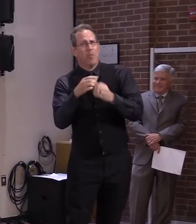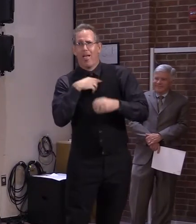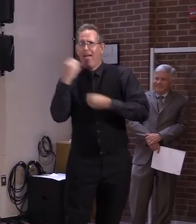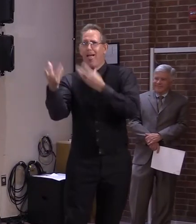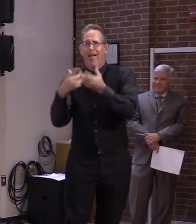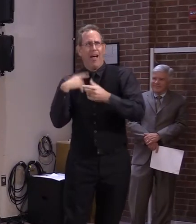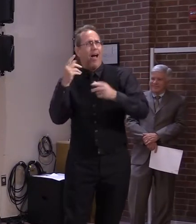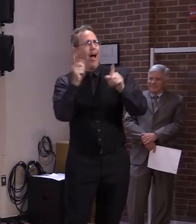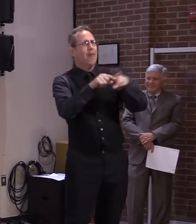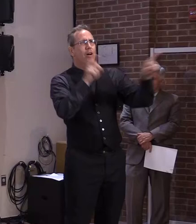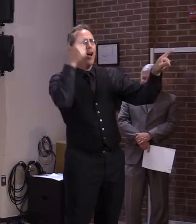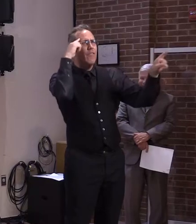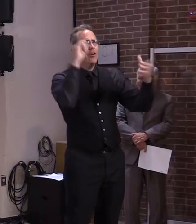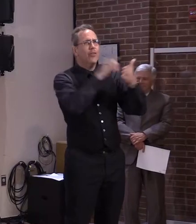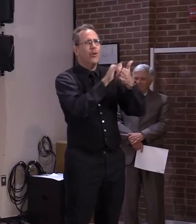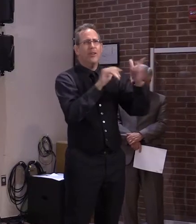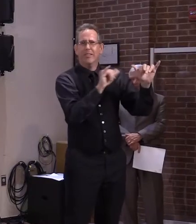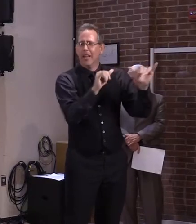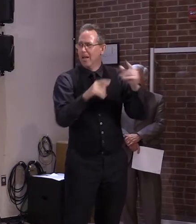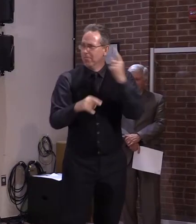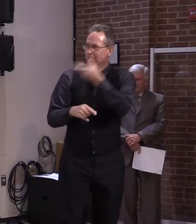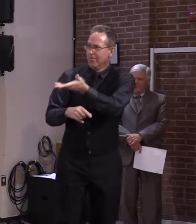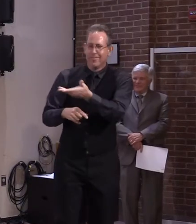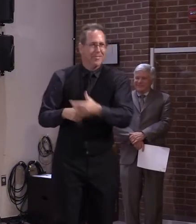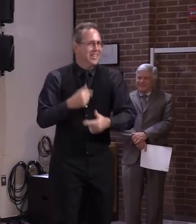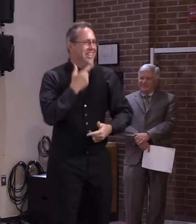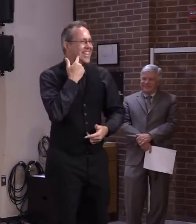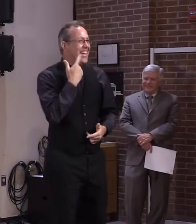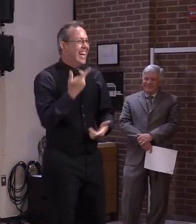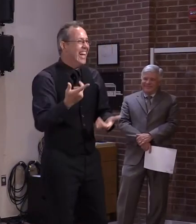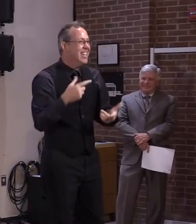I've never doubted when my mom tells me that she loves me.